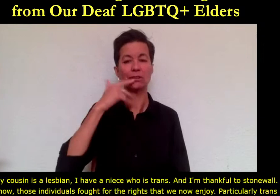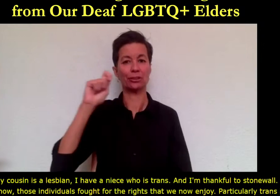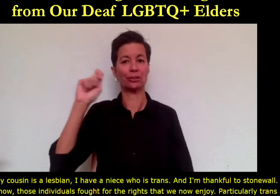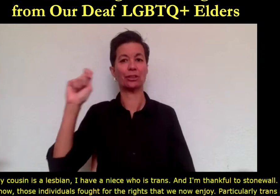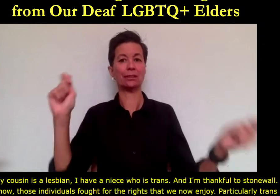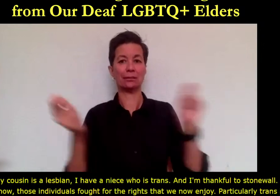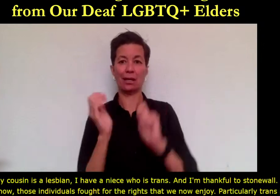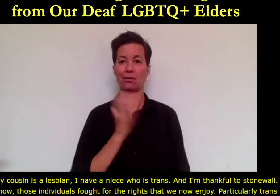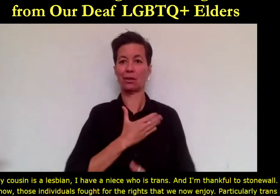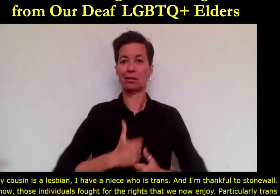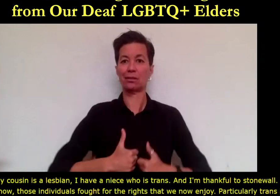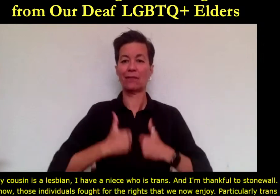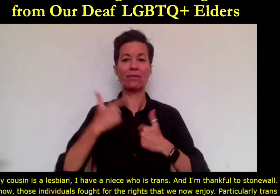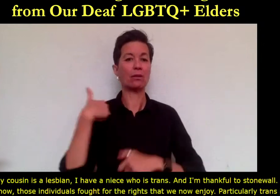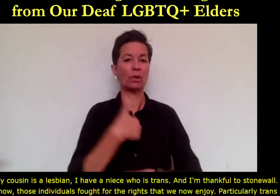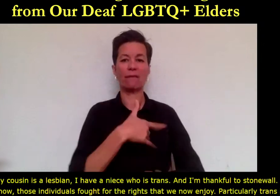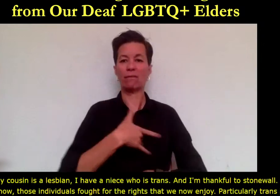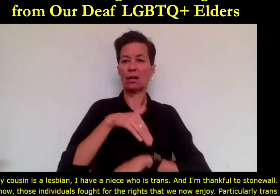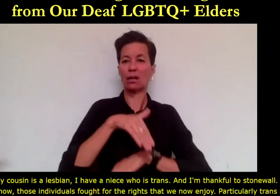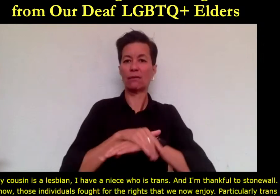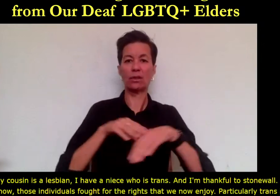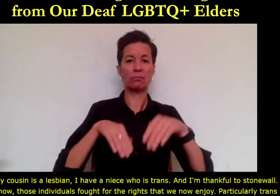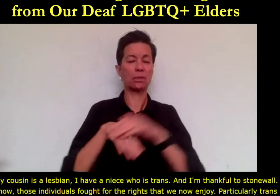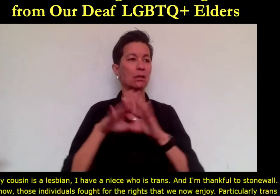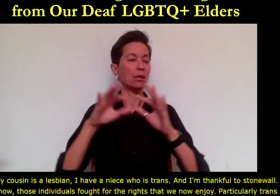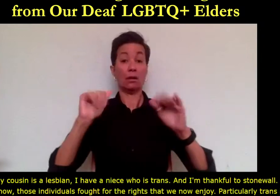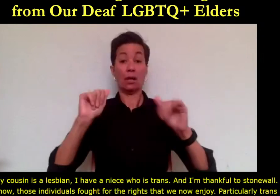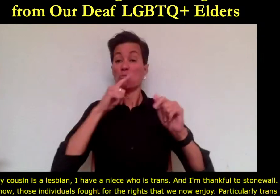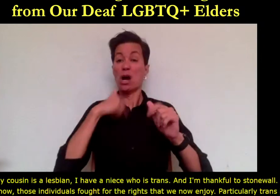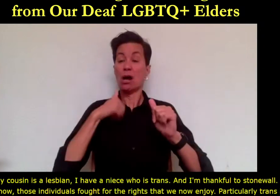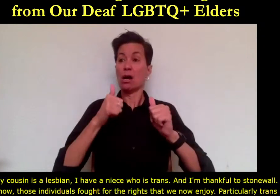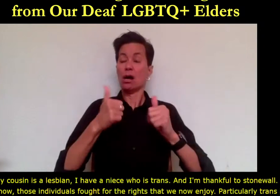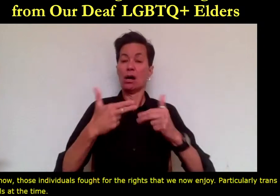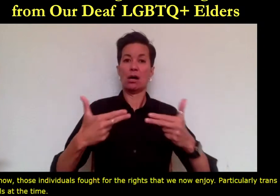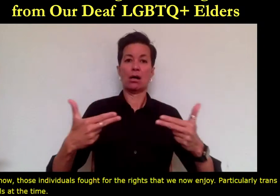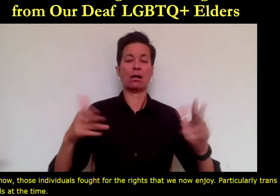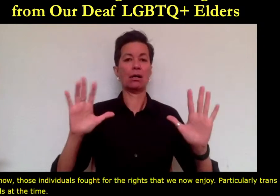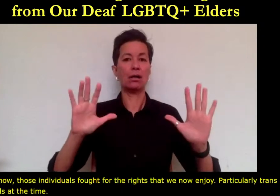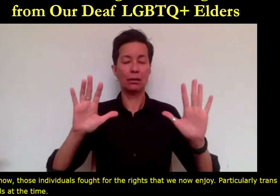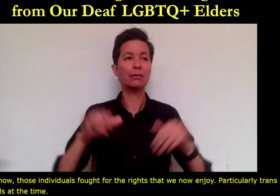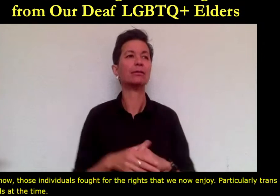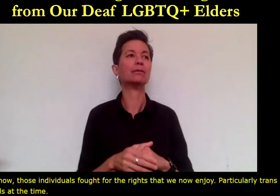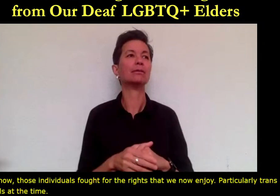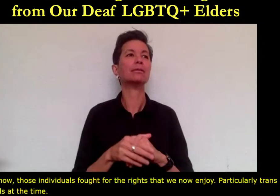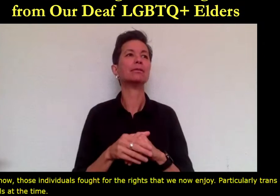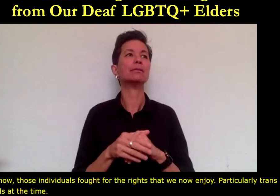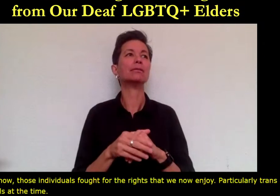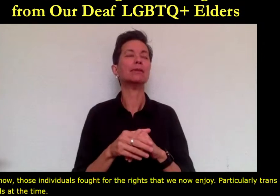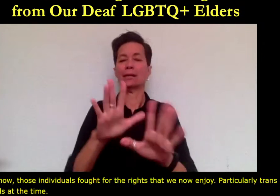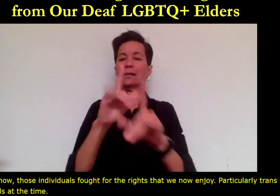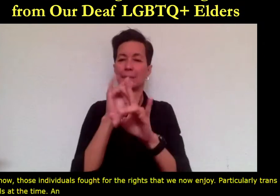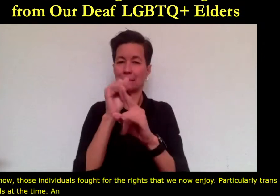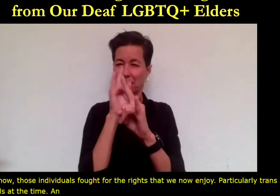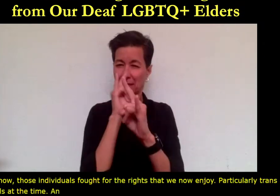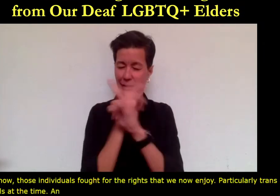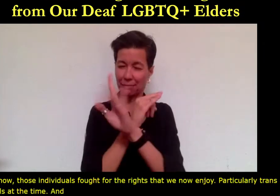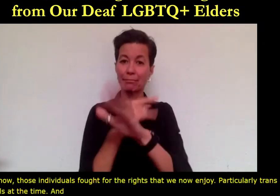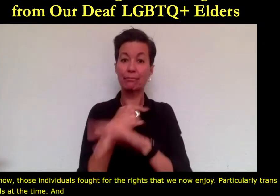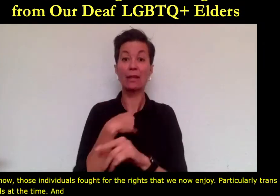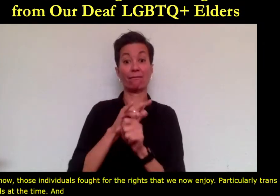it's not perfect of course but it's changing it's changed throughout our lifetime it's made it so we can feel more comfortable with who we are a sense of relief has